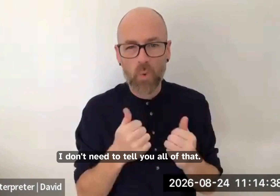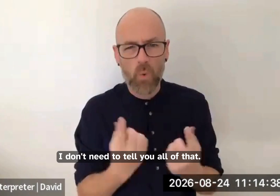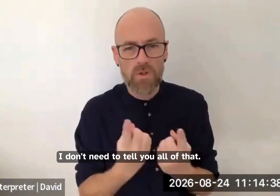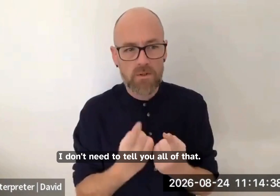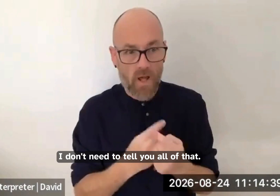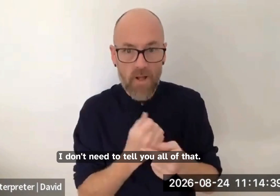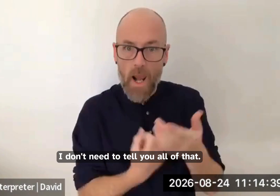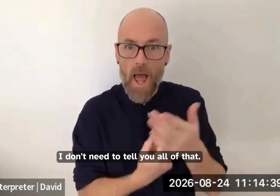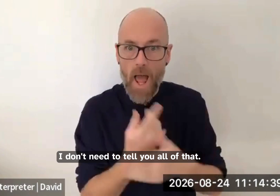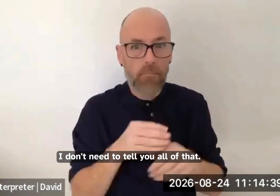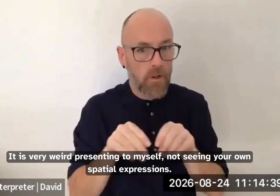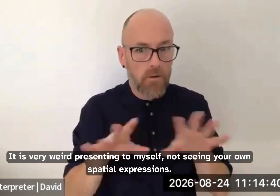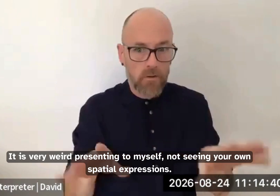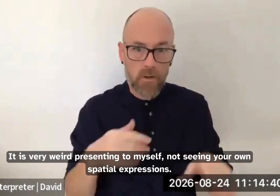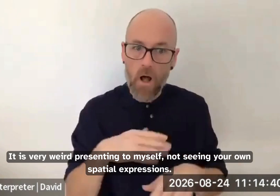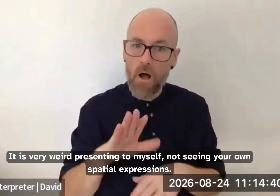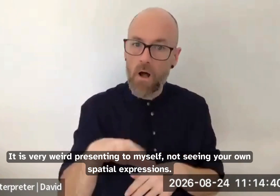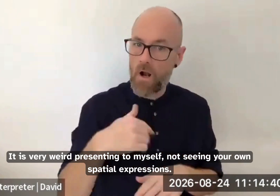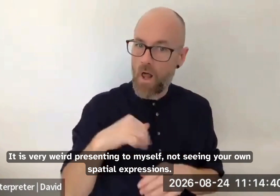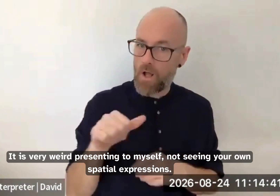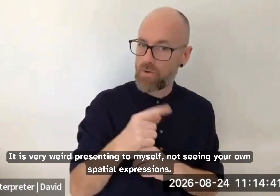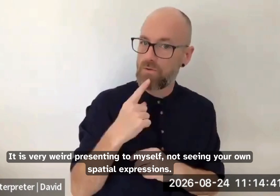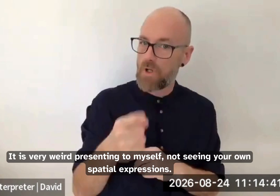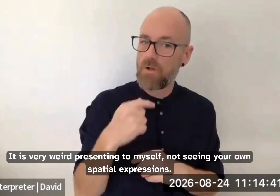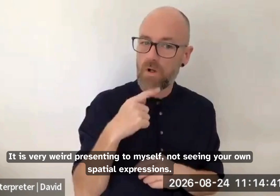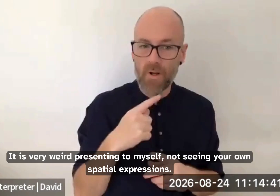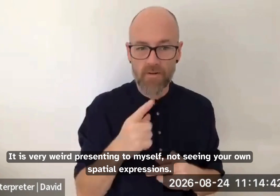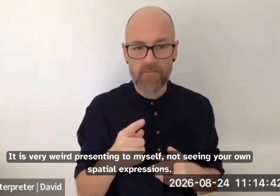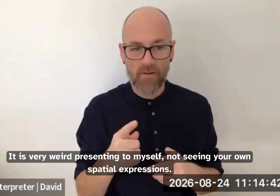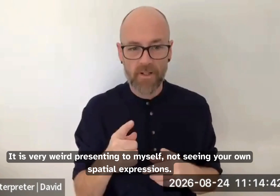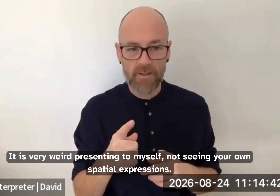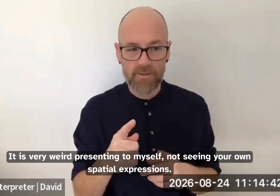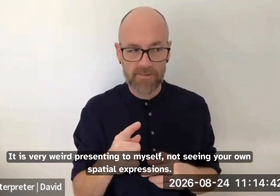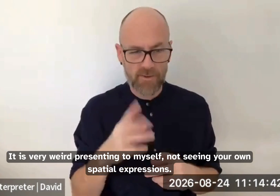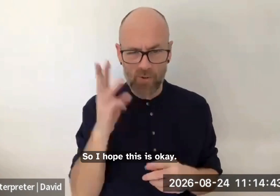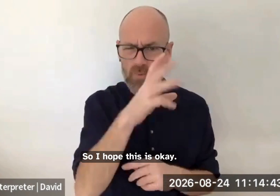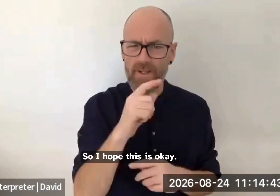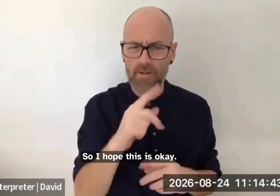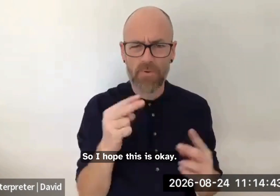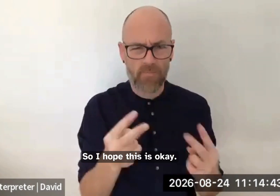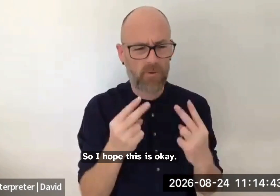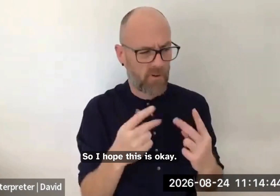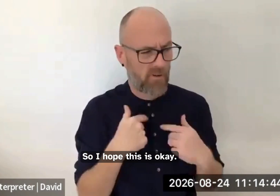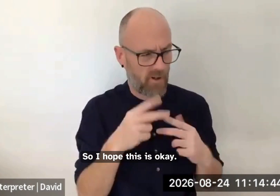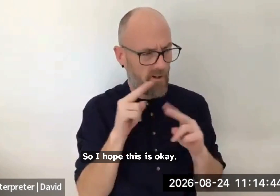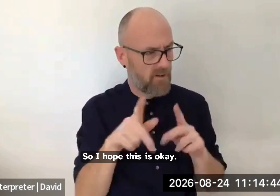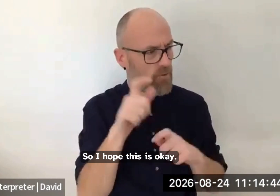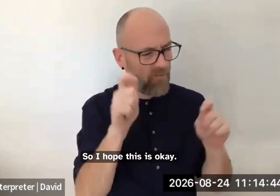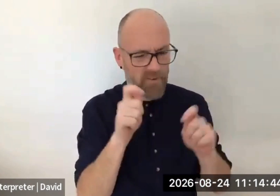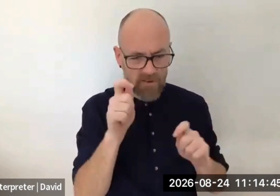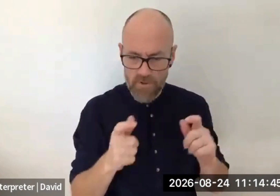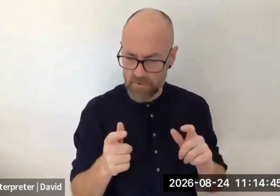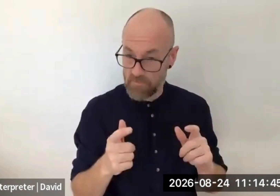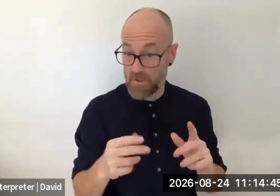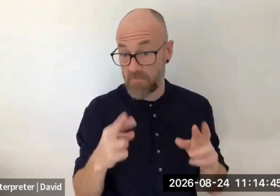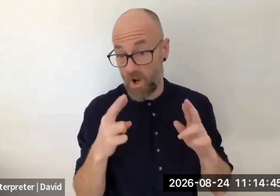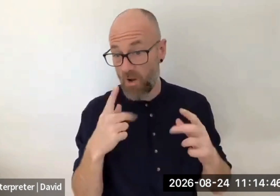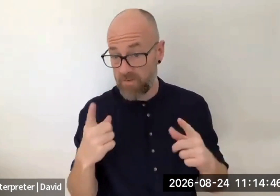I don't need to tell you all of that. It is very weird presenting to myself and not seeing anyone's facial expressions. So I hope this is okay.